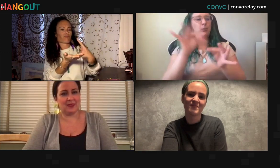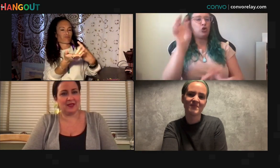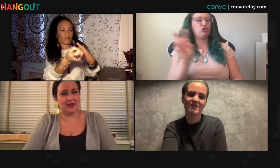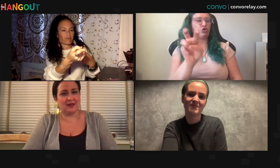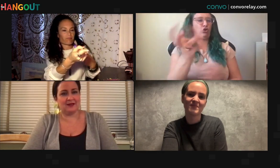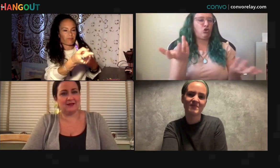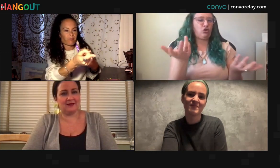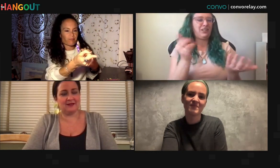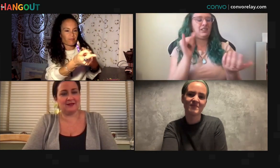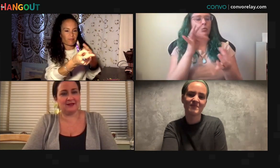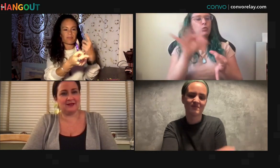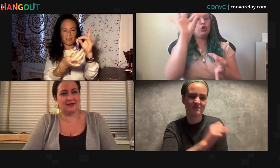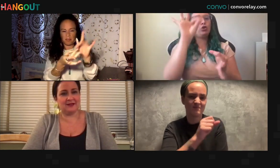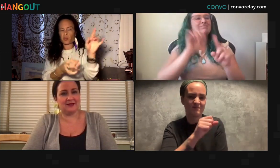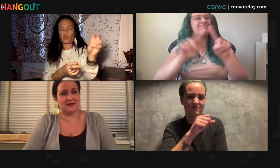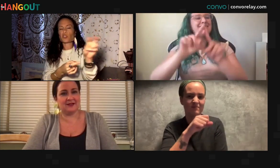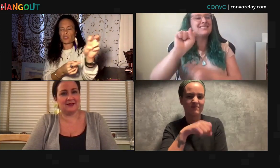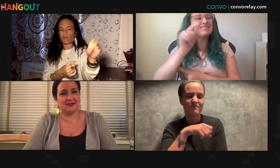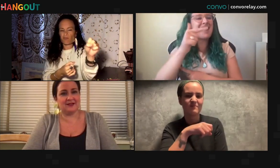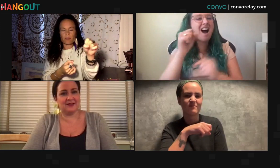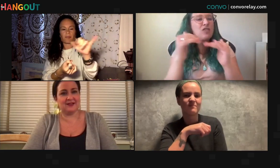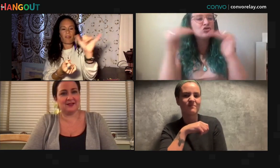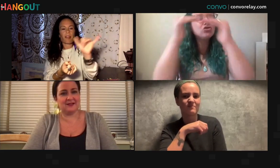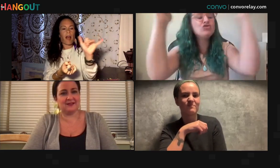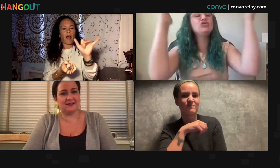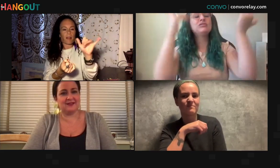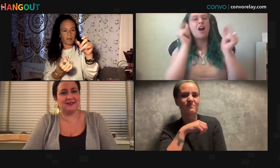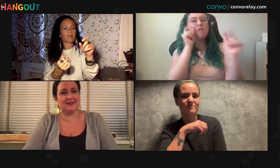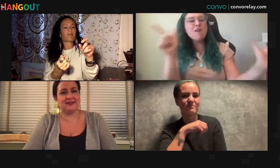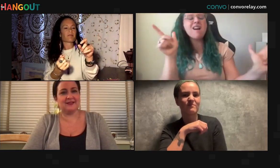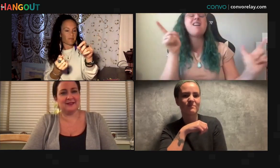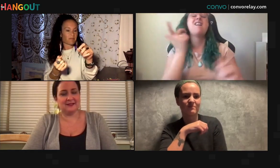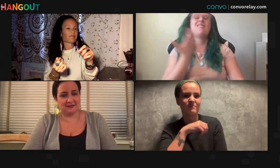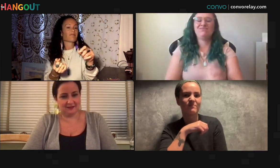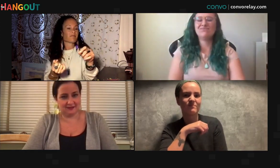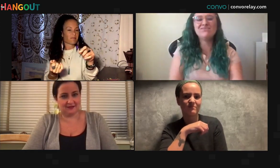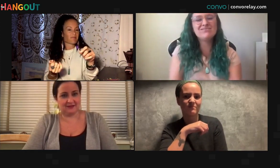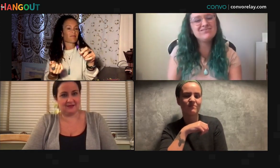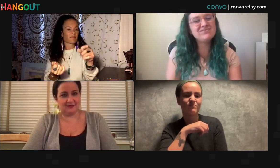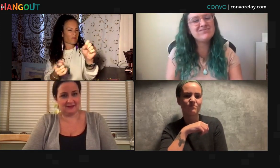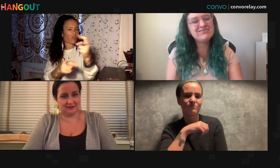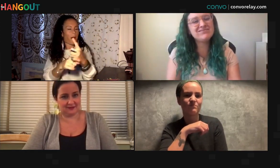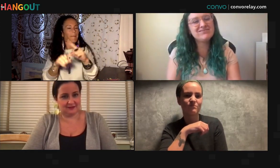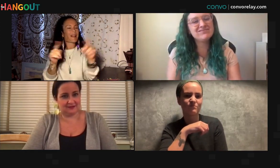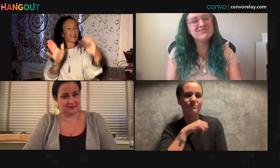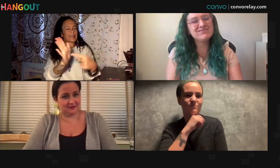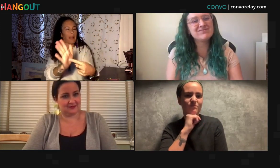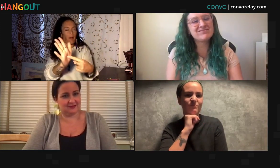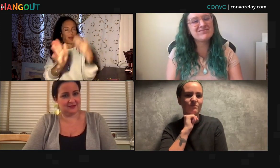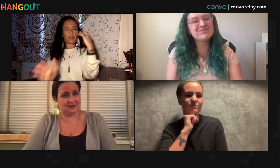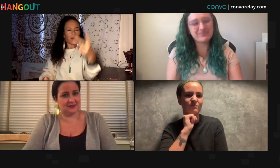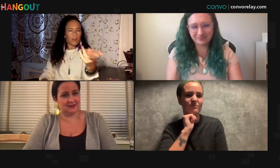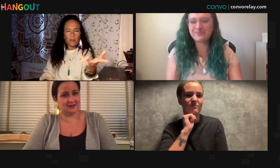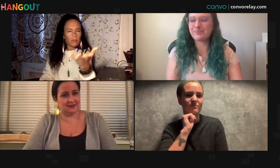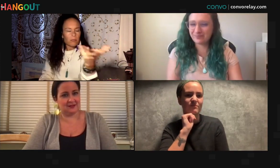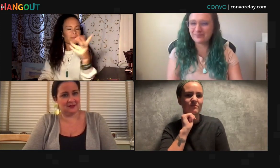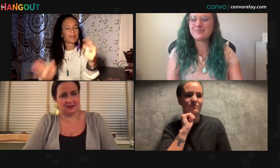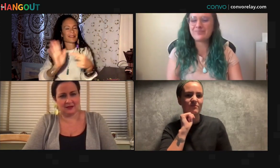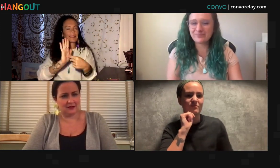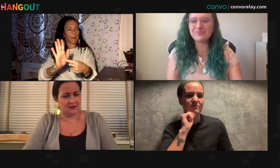This is Allison. It's a spiritual journey, isn't it? We're all in these different stages of our life, and it takes us to the place where we need to get to, which is